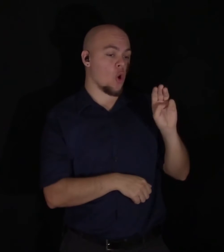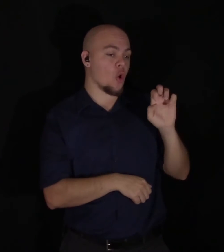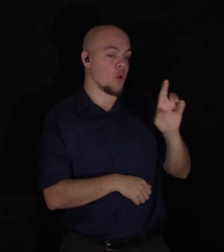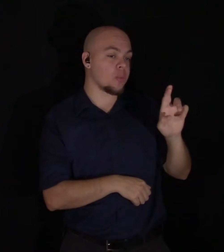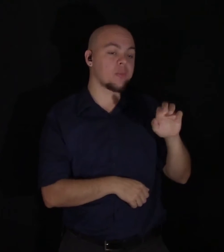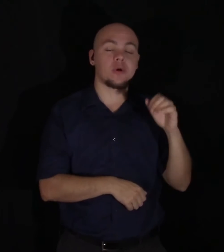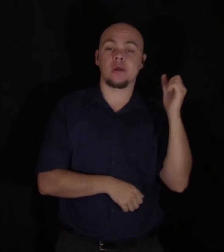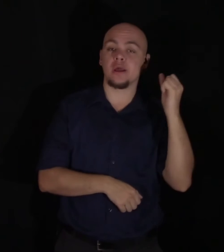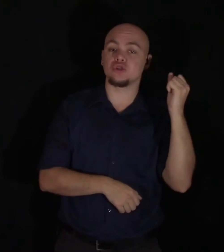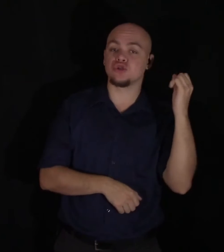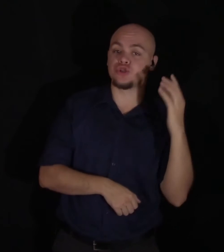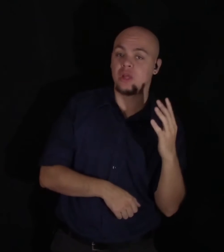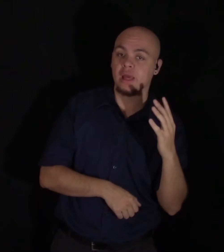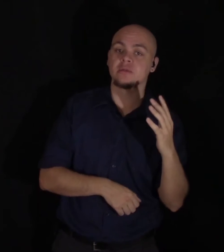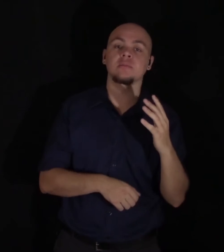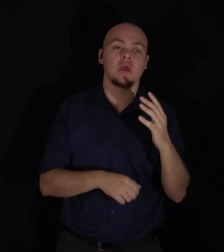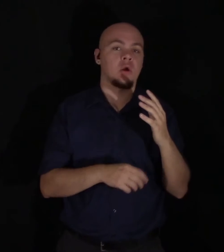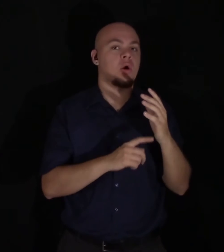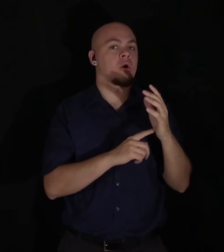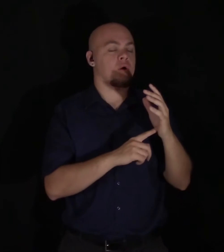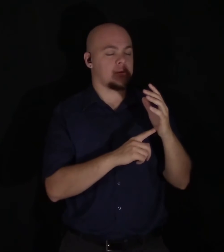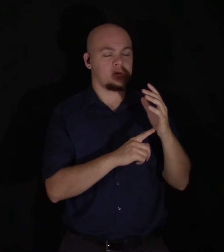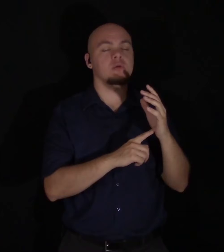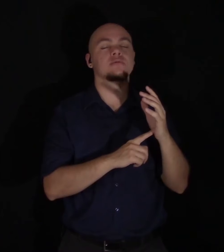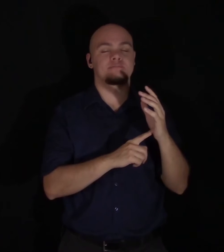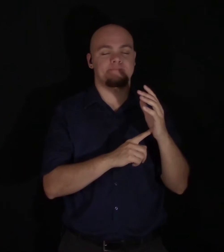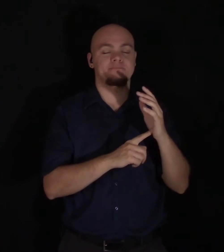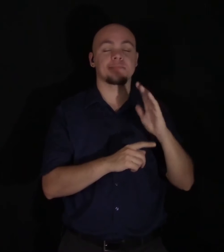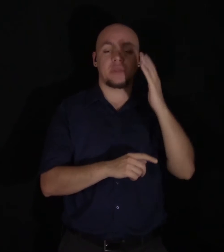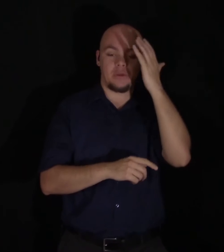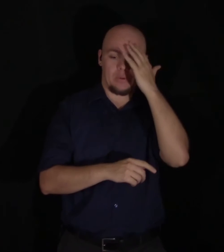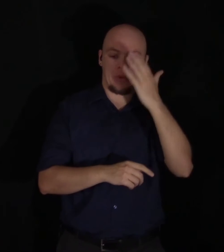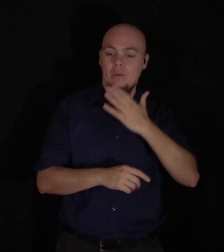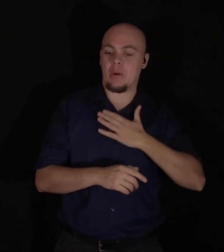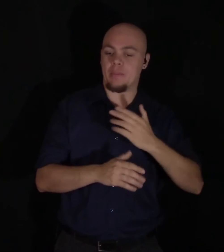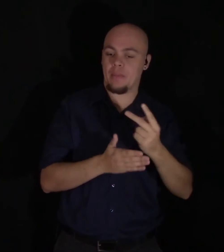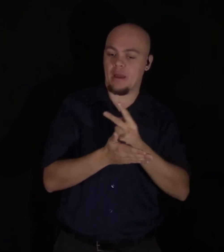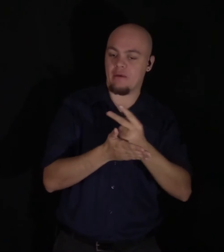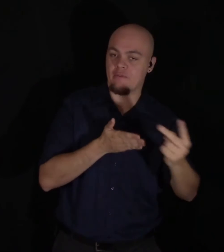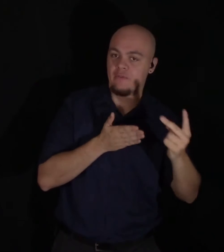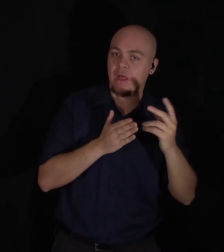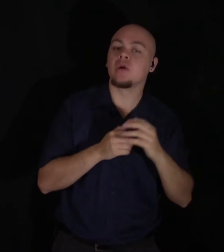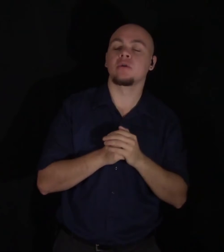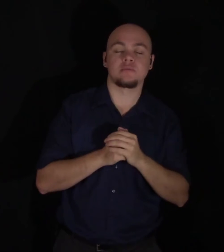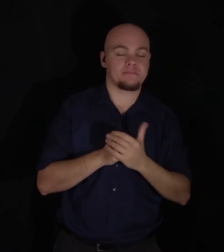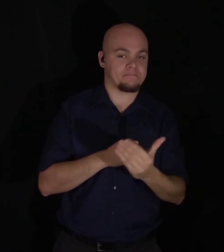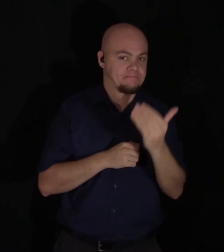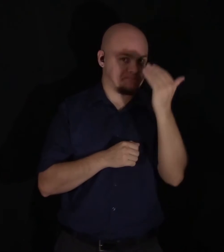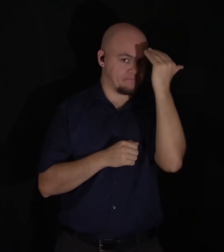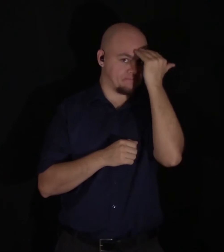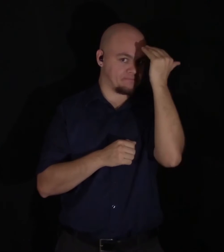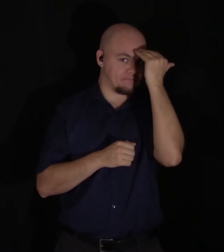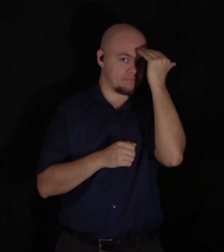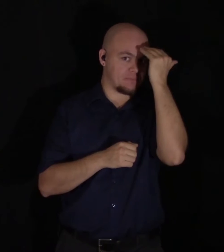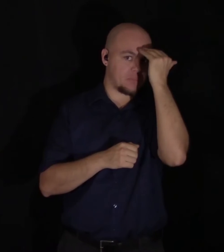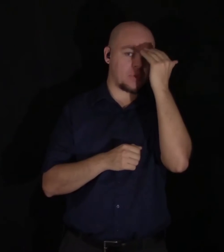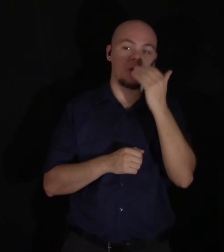consecrated. You are well acquainted with my failure, and how heavily I bore the disappointment.